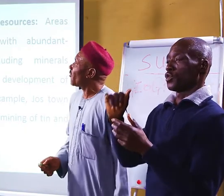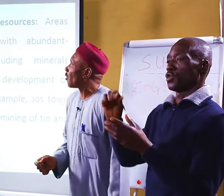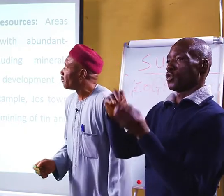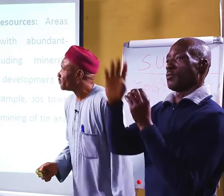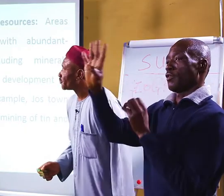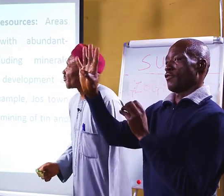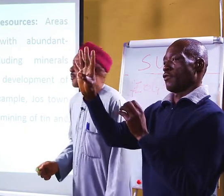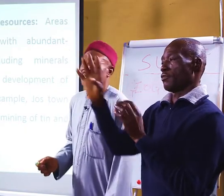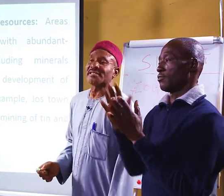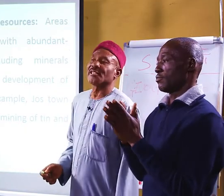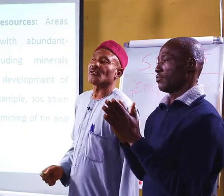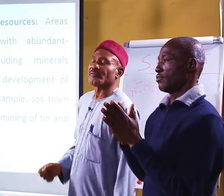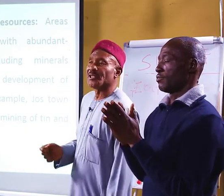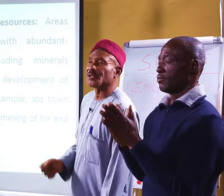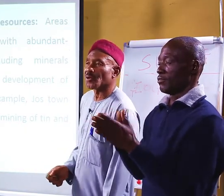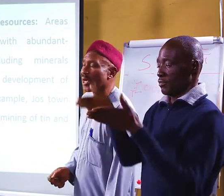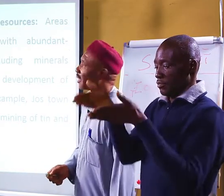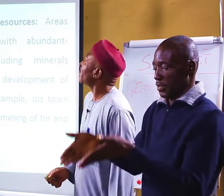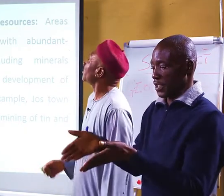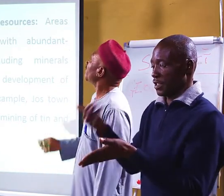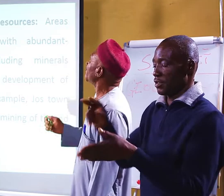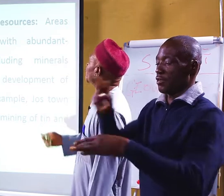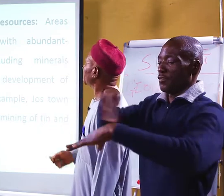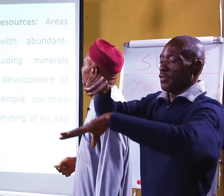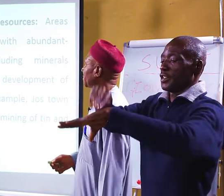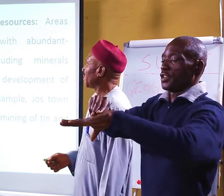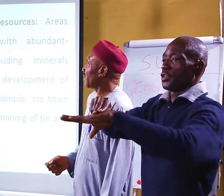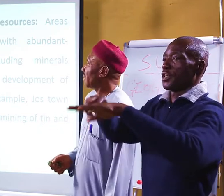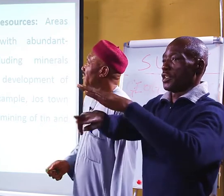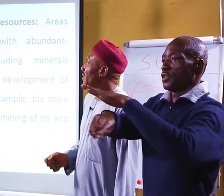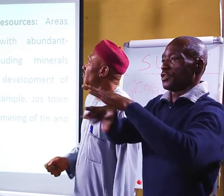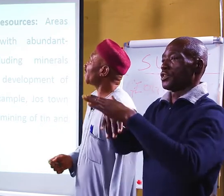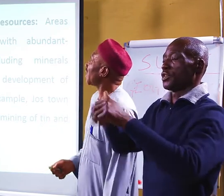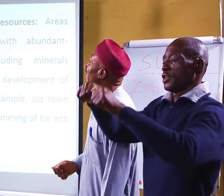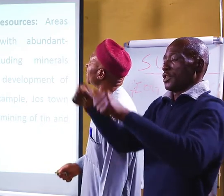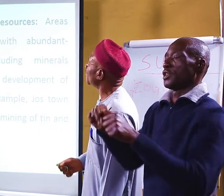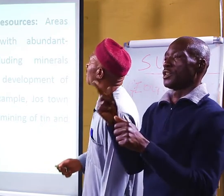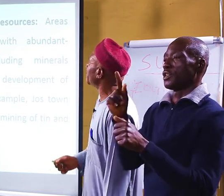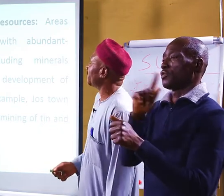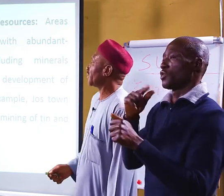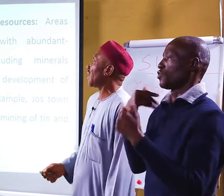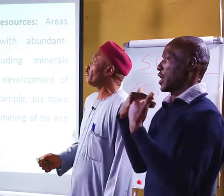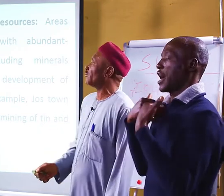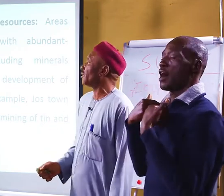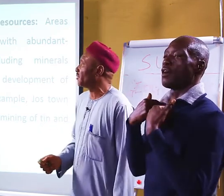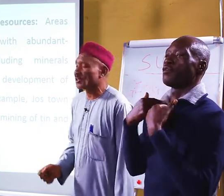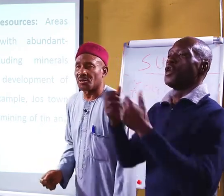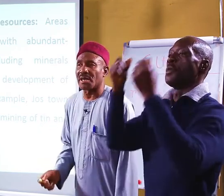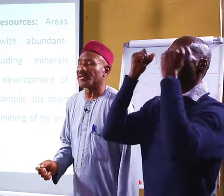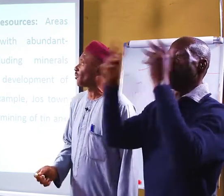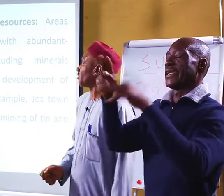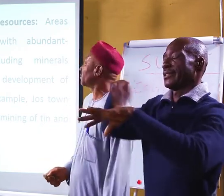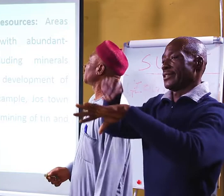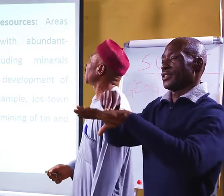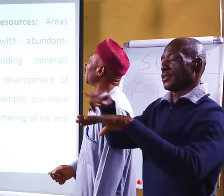number 4, presence of natural resources. Areas which are endowed with abundant